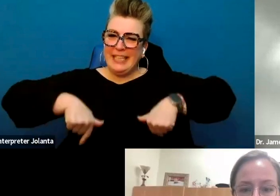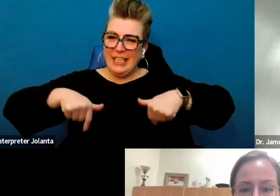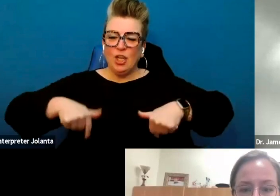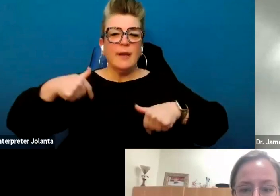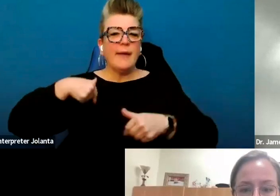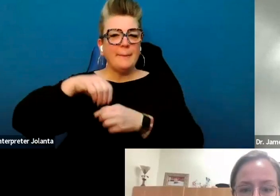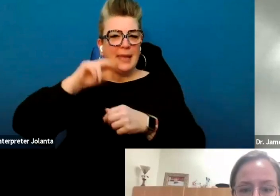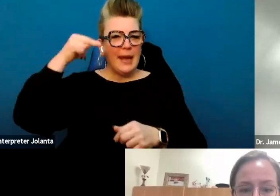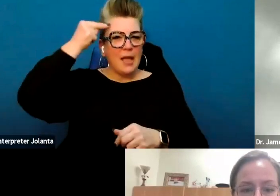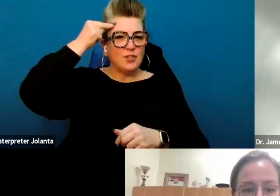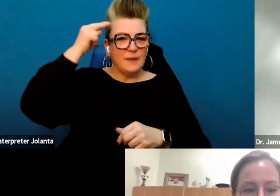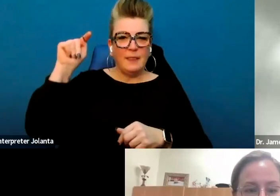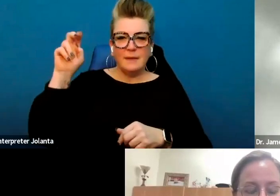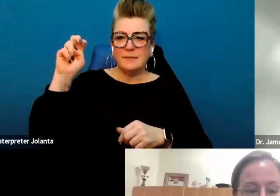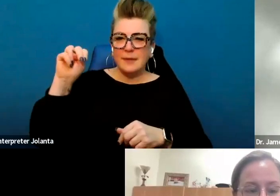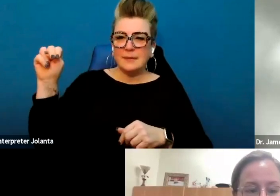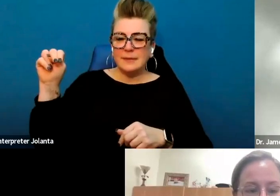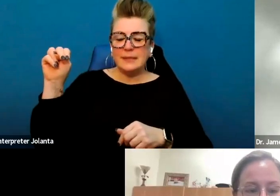Nashville